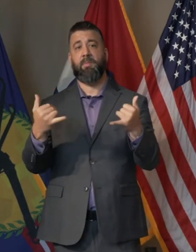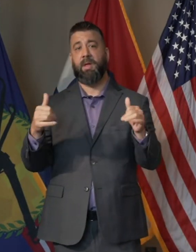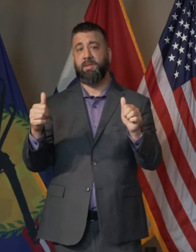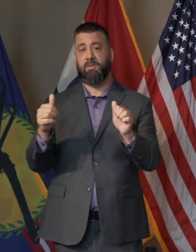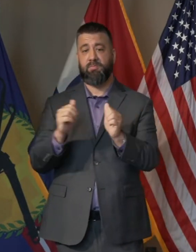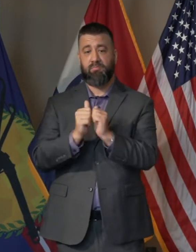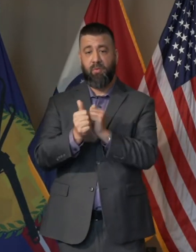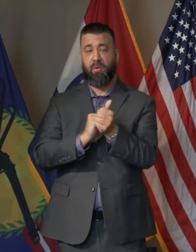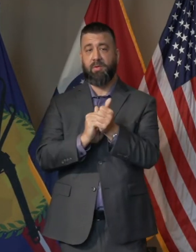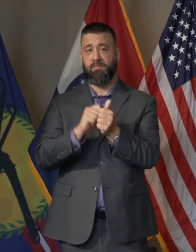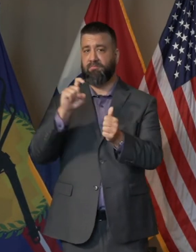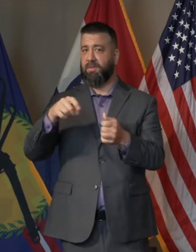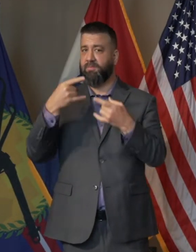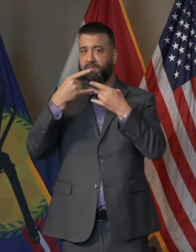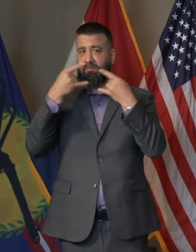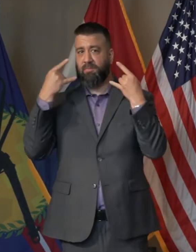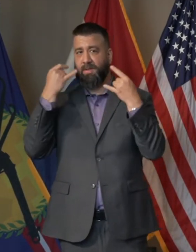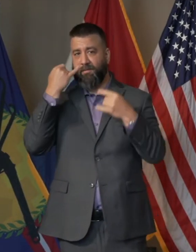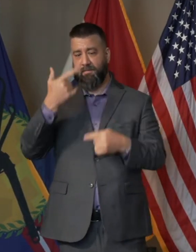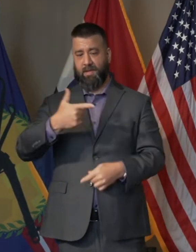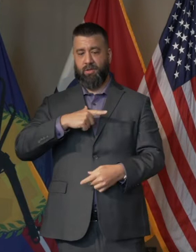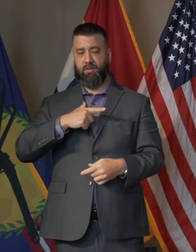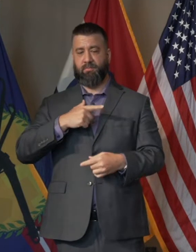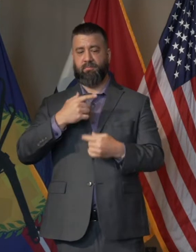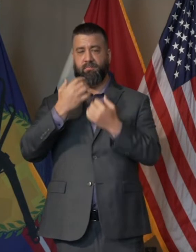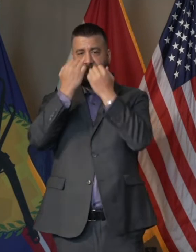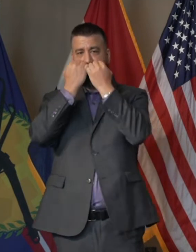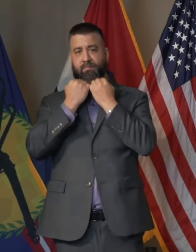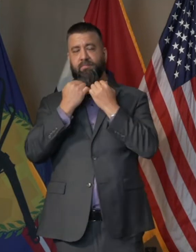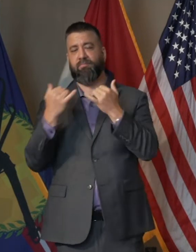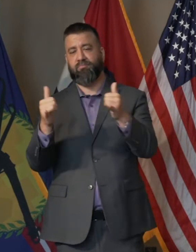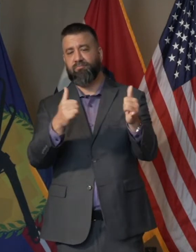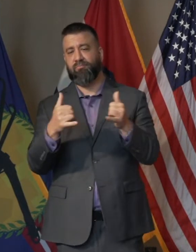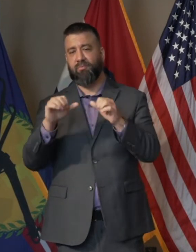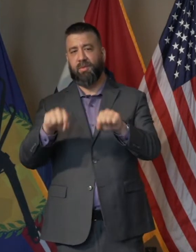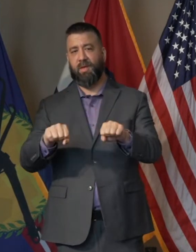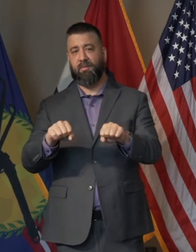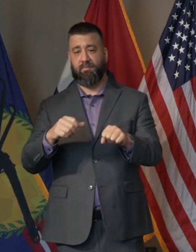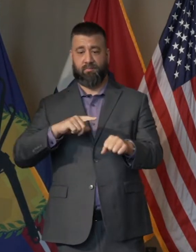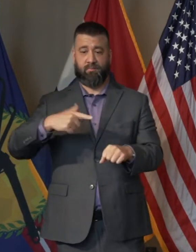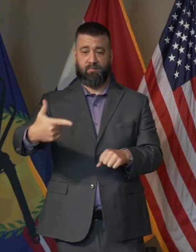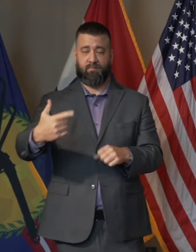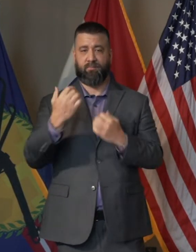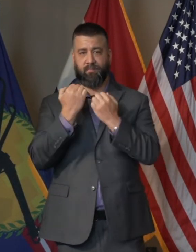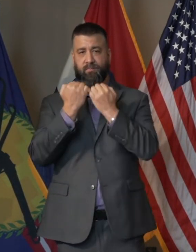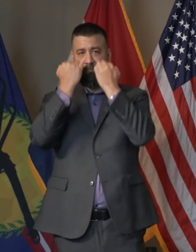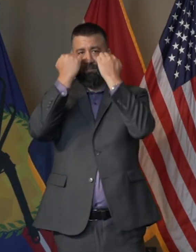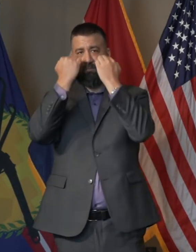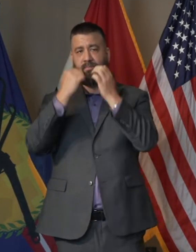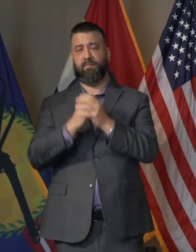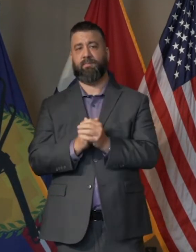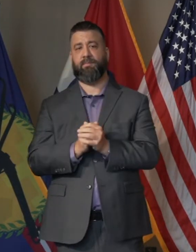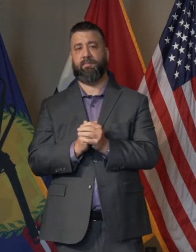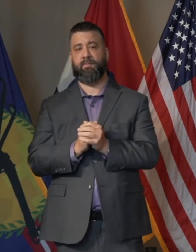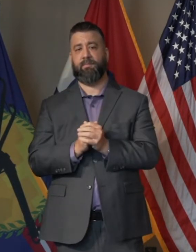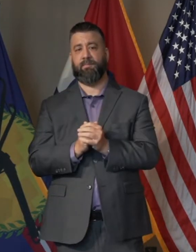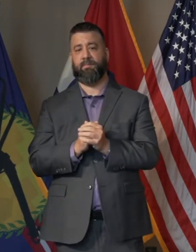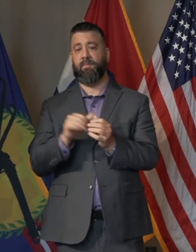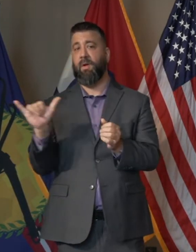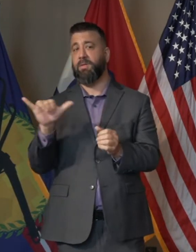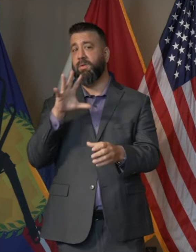must wear a face mask as well when playing a game. Also included are students in a school setting, except when they are